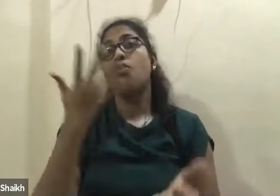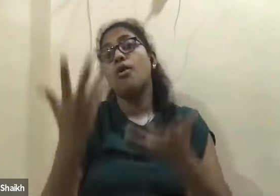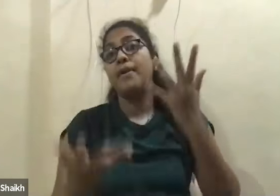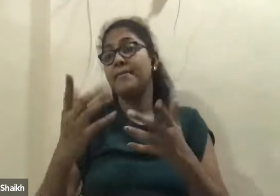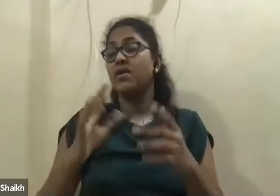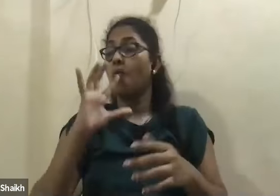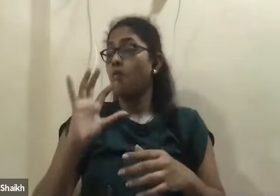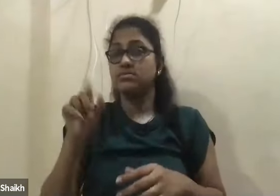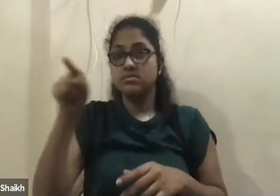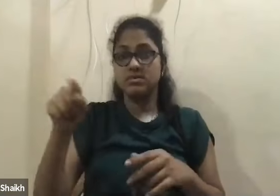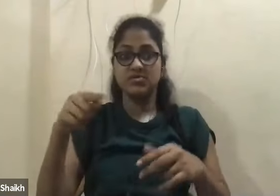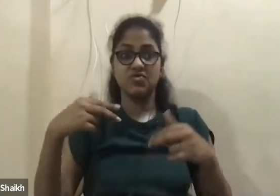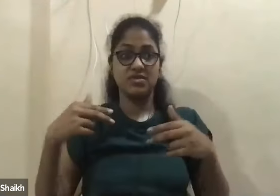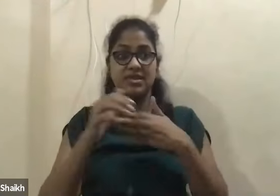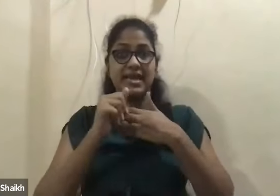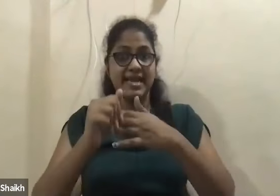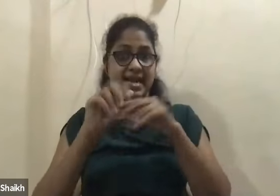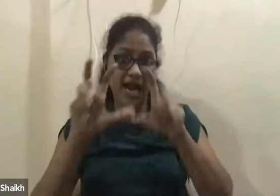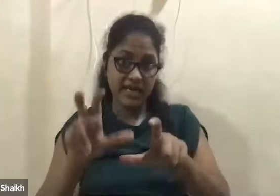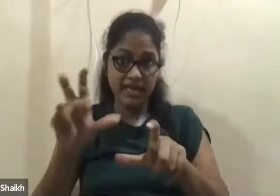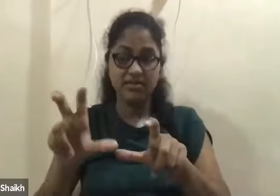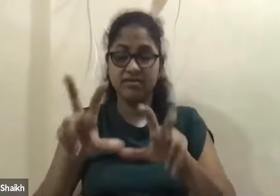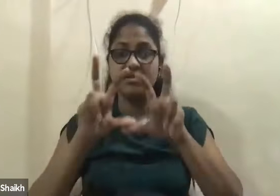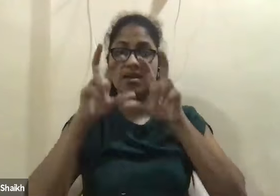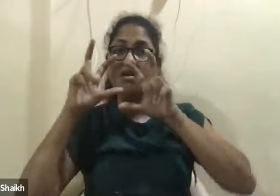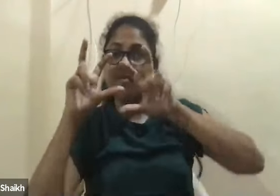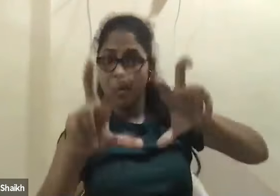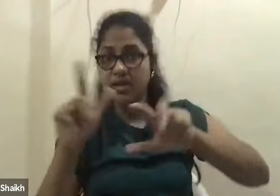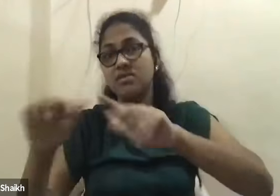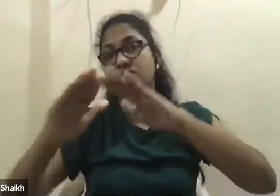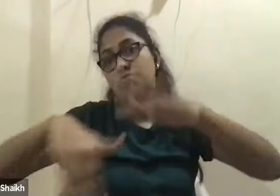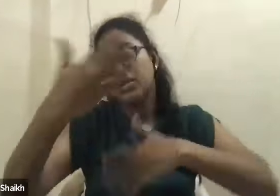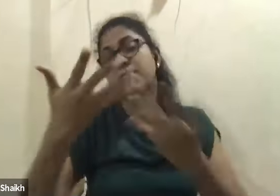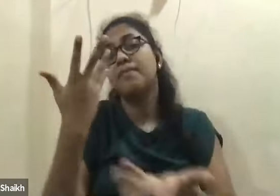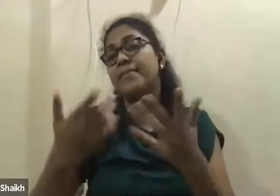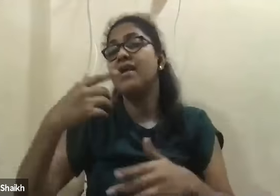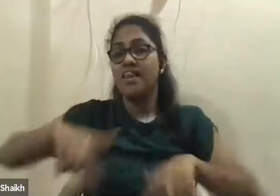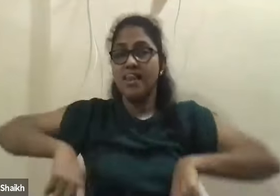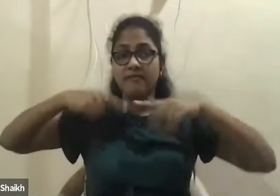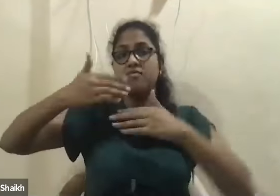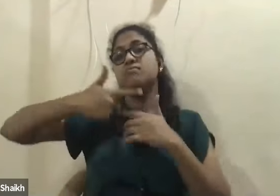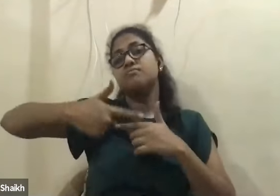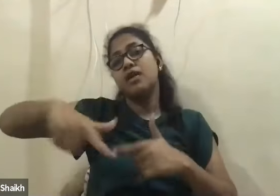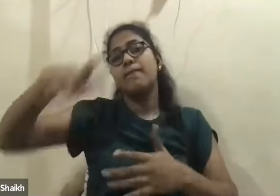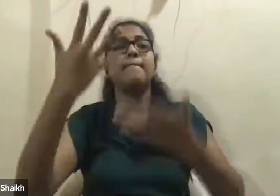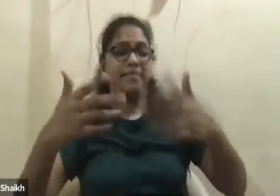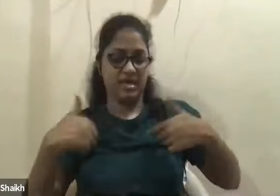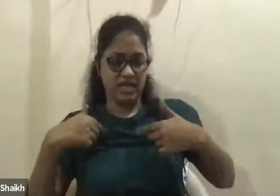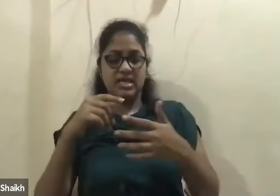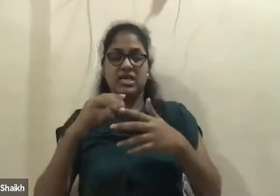will take up after them, maybe during their lifetime, they may see and appoint somebody else as the legal guardian and maybe leave